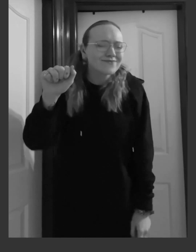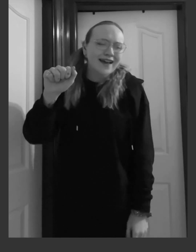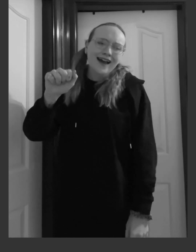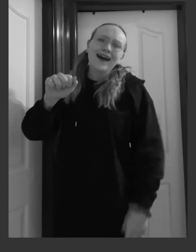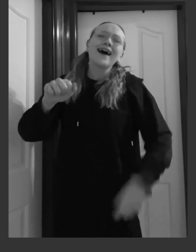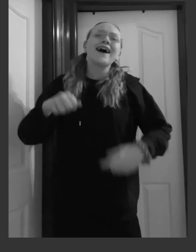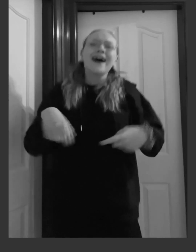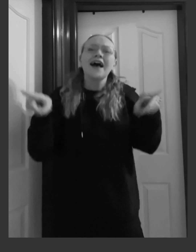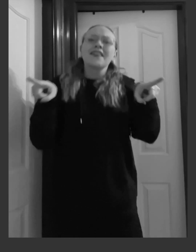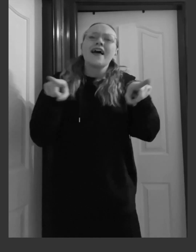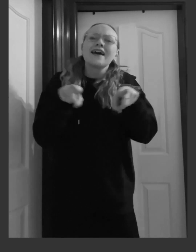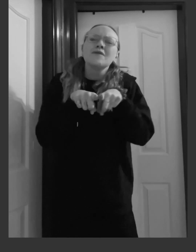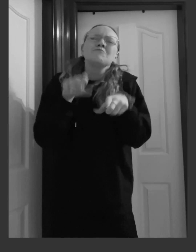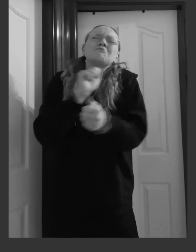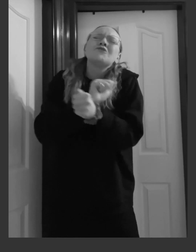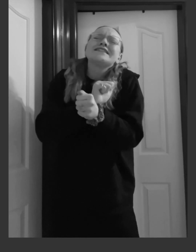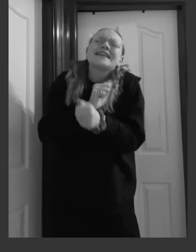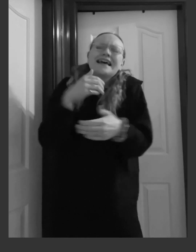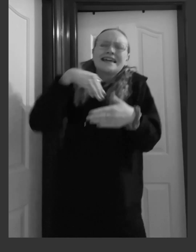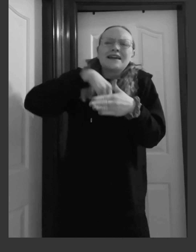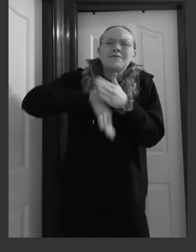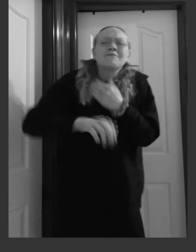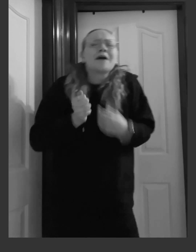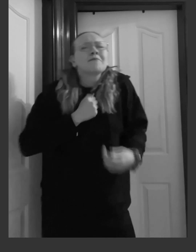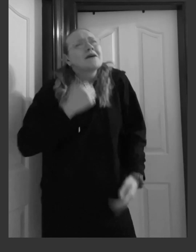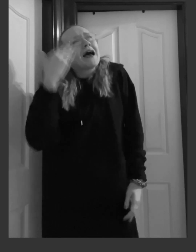Like a prisoner in my mind